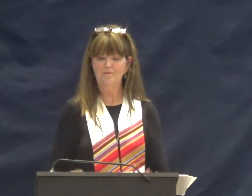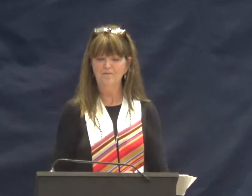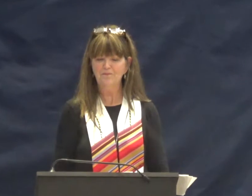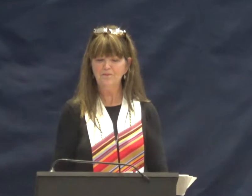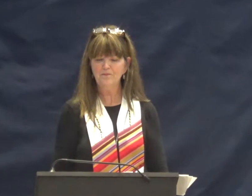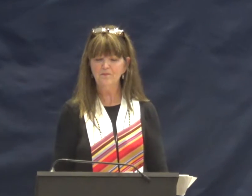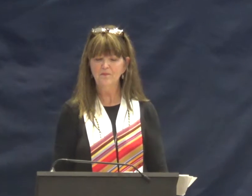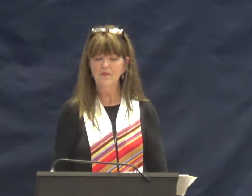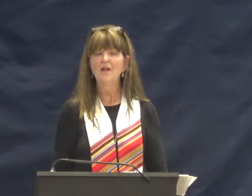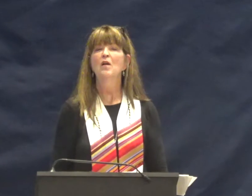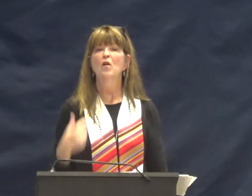But you know what?